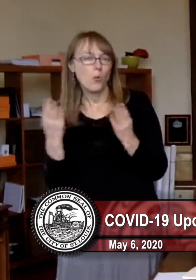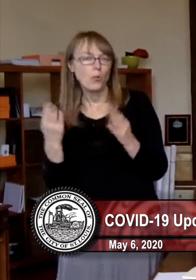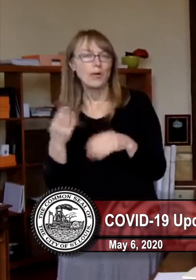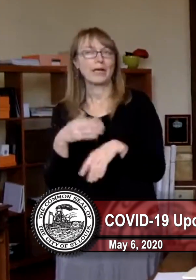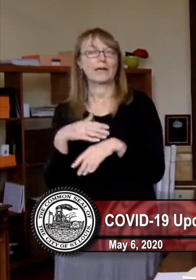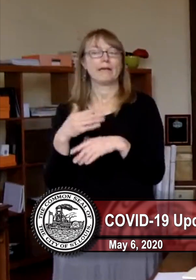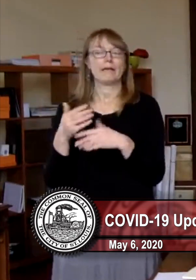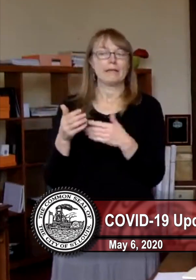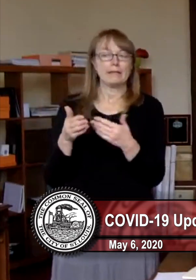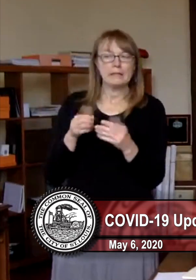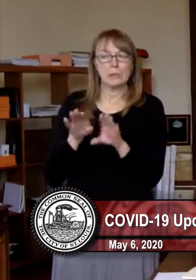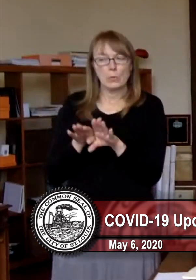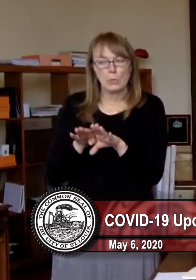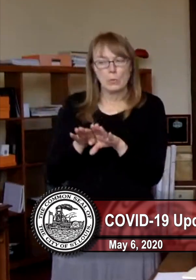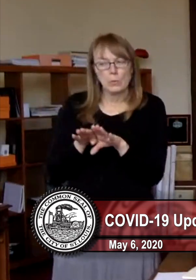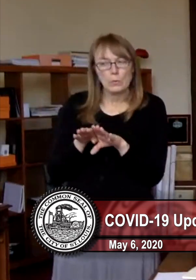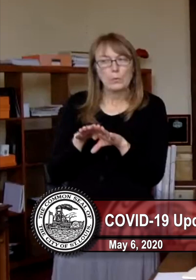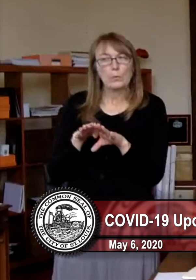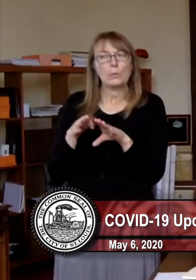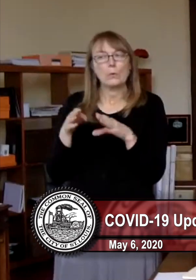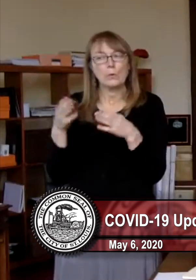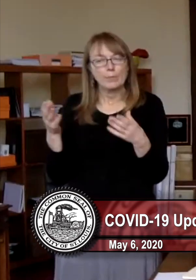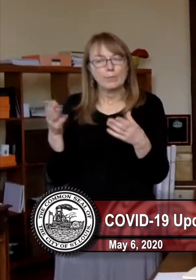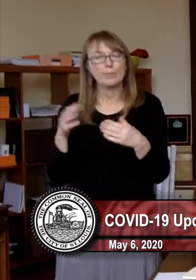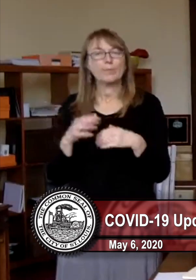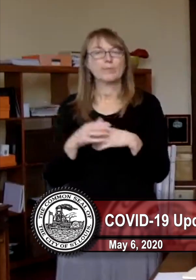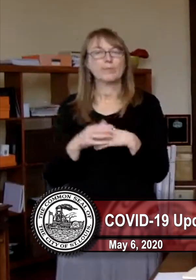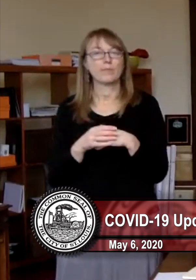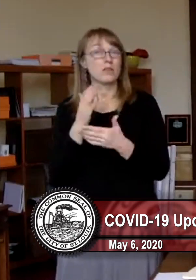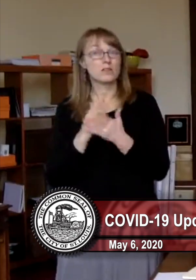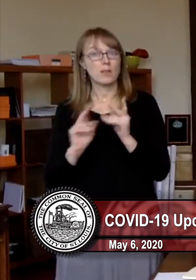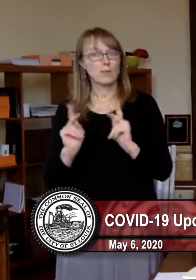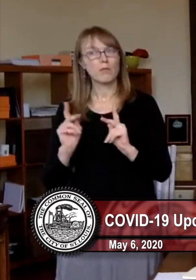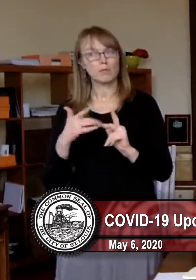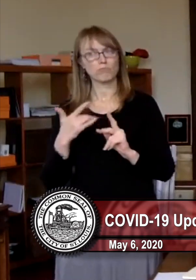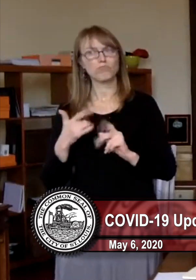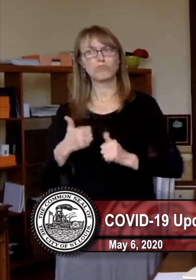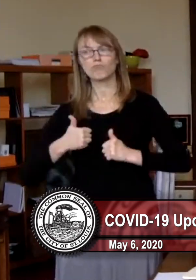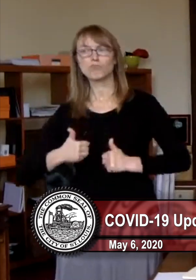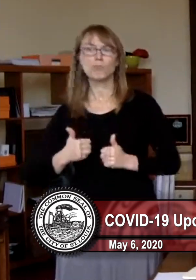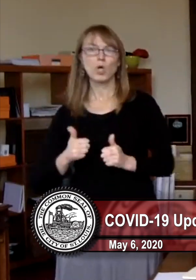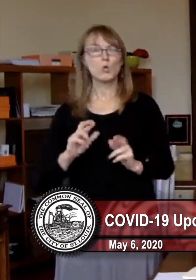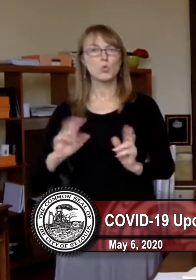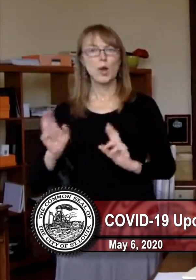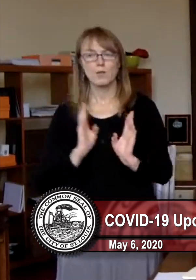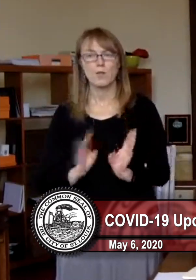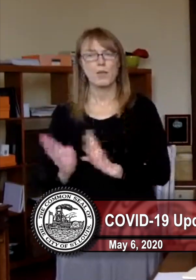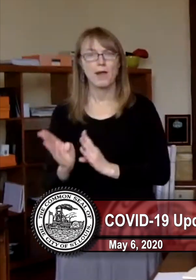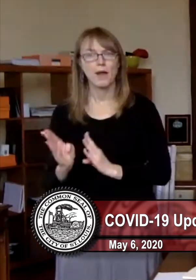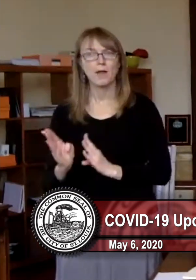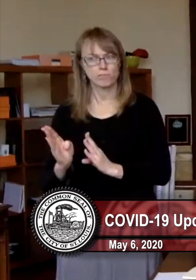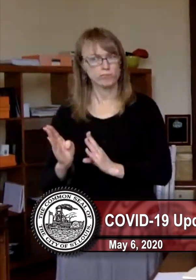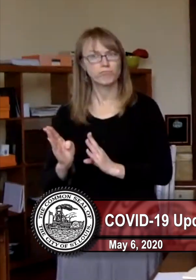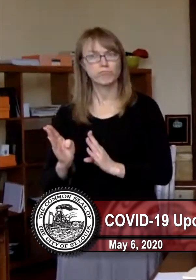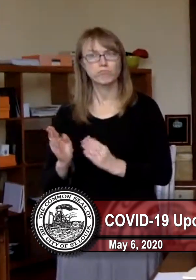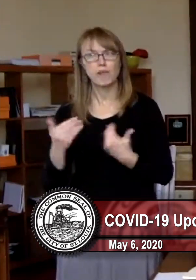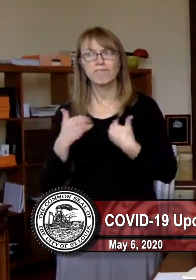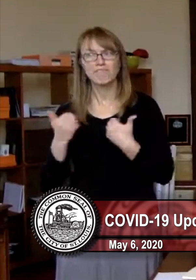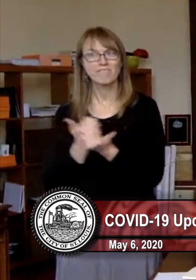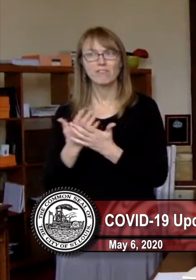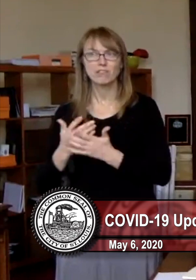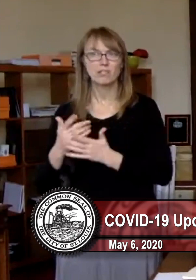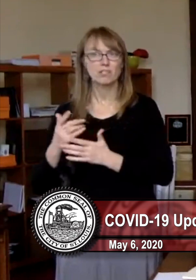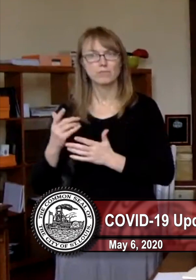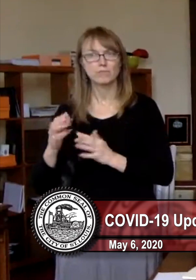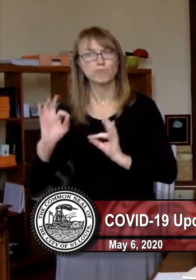more prepared than others, or more comfortable than others, open on the 18th. Between now and the 18th,